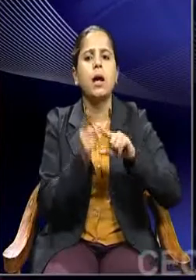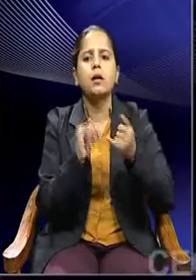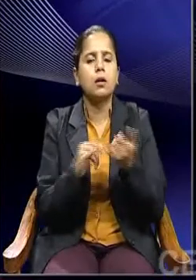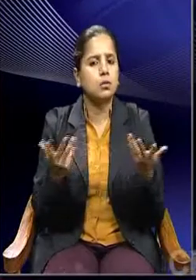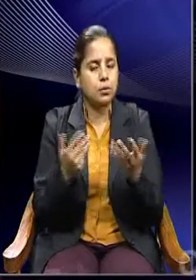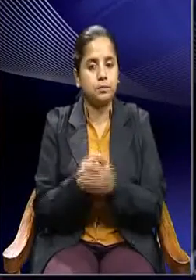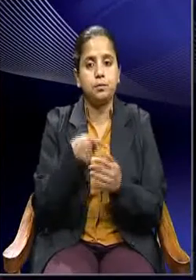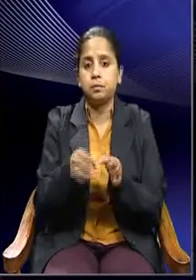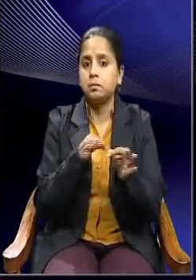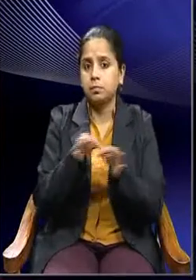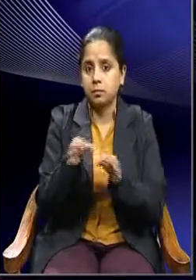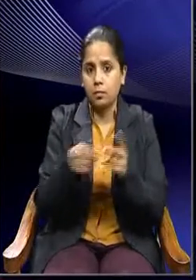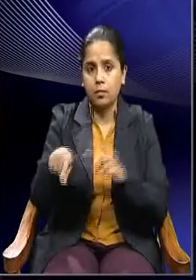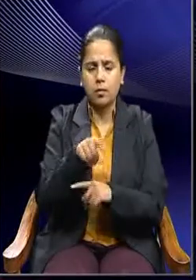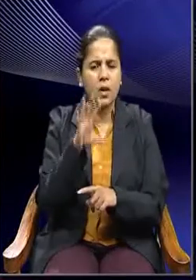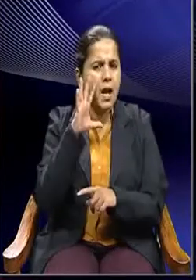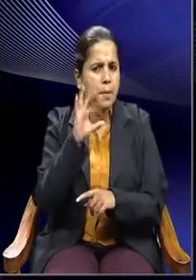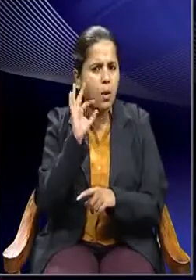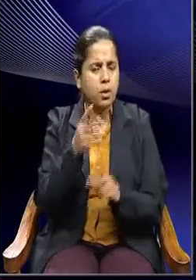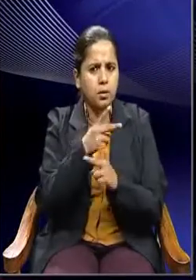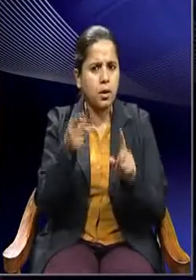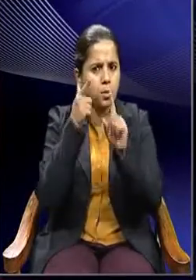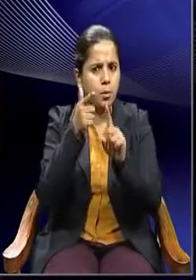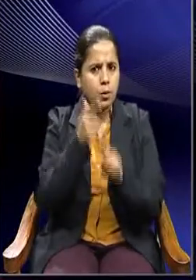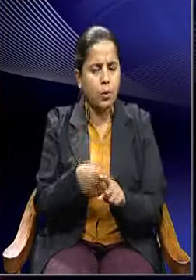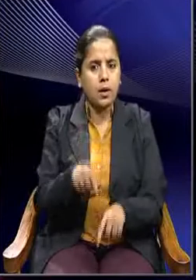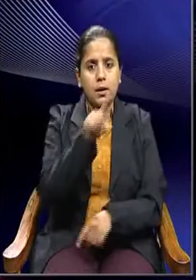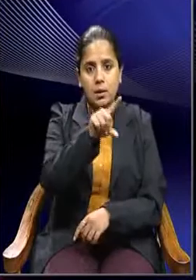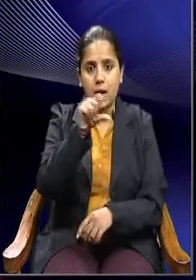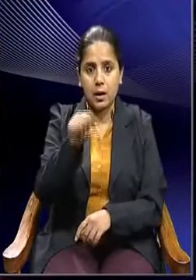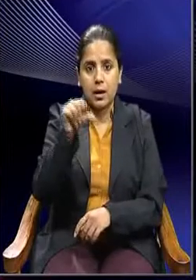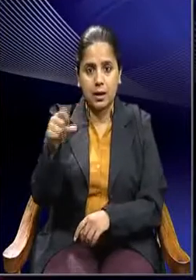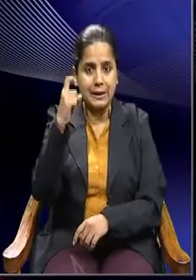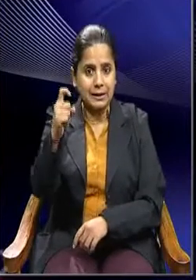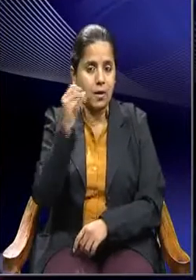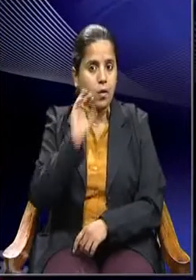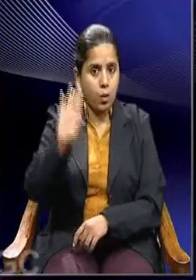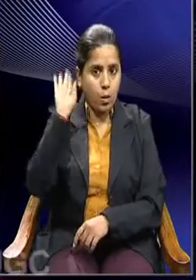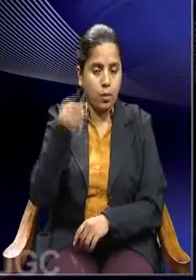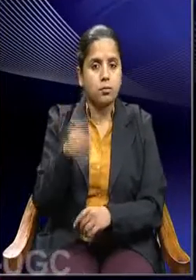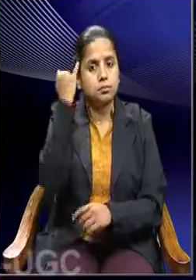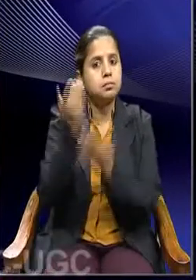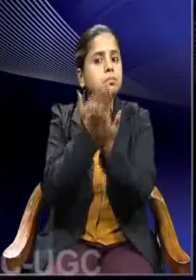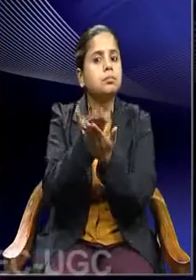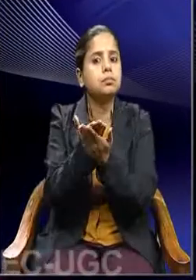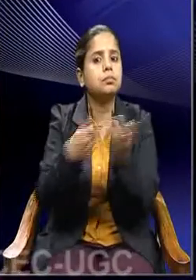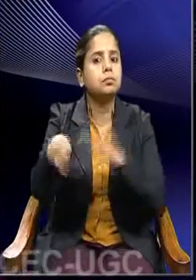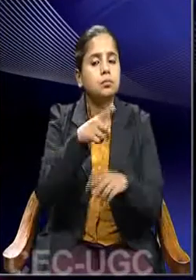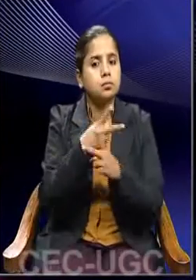discuss significant inputs then from 1997 recommendation concerning